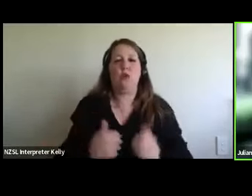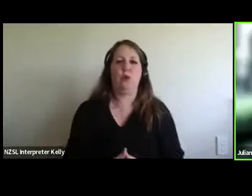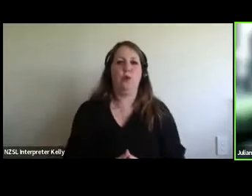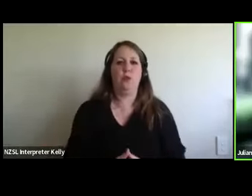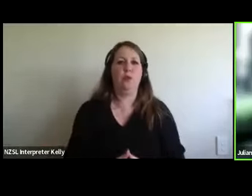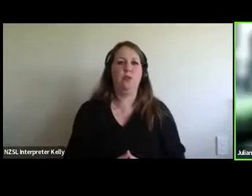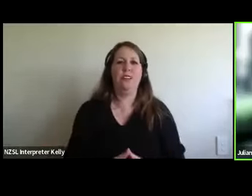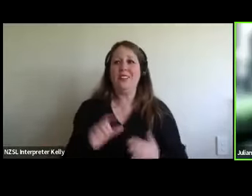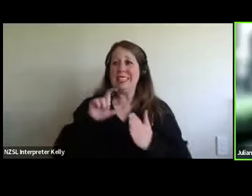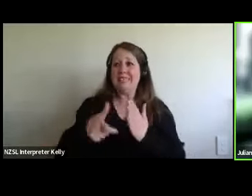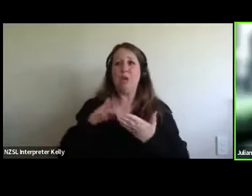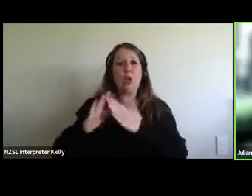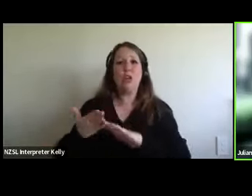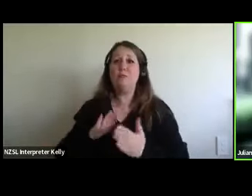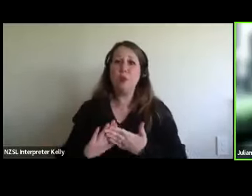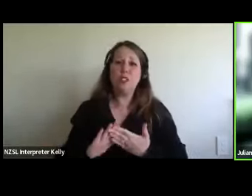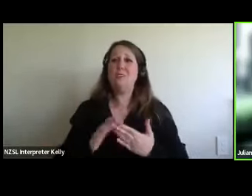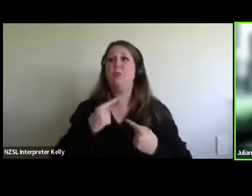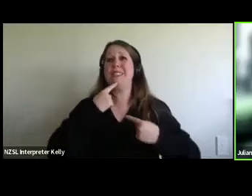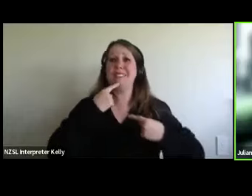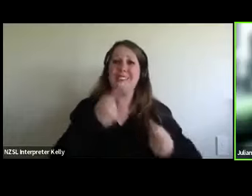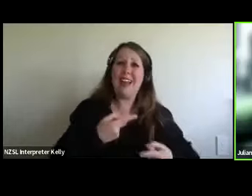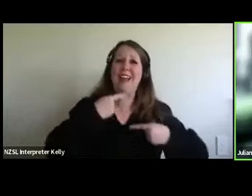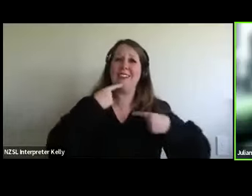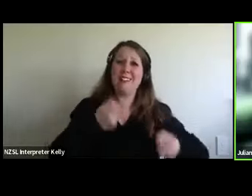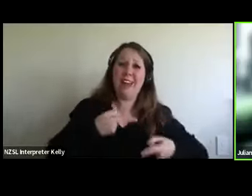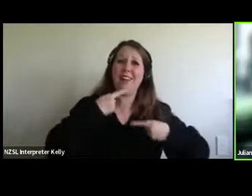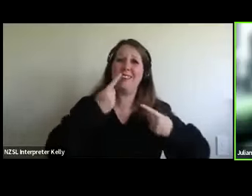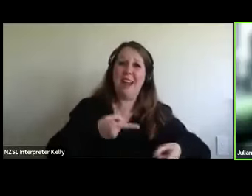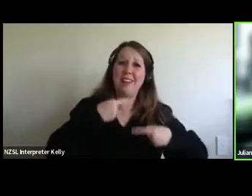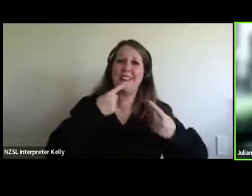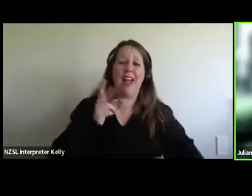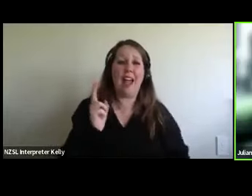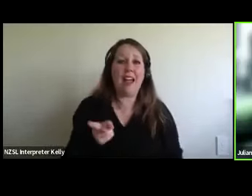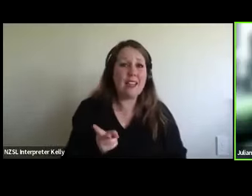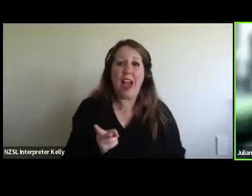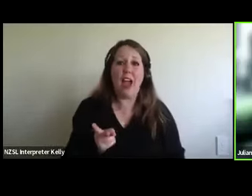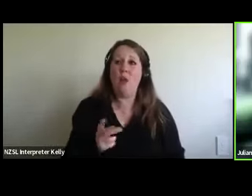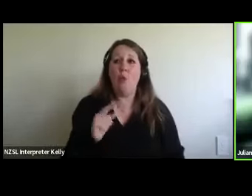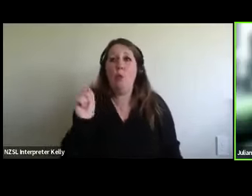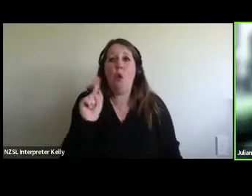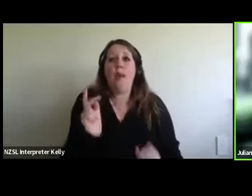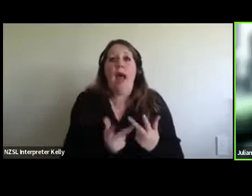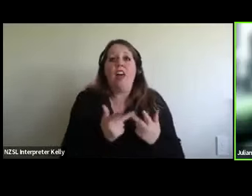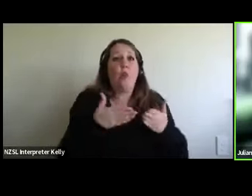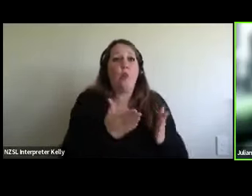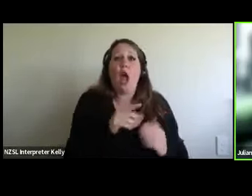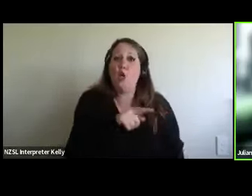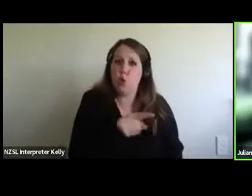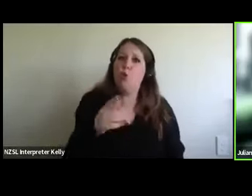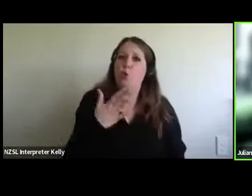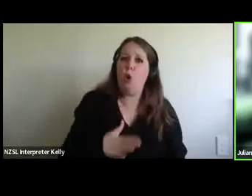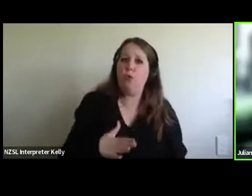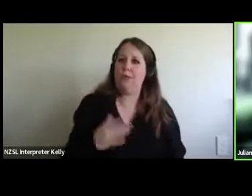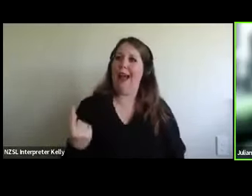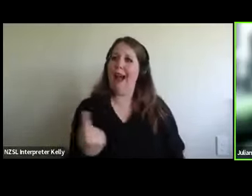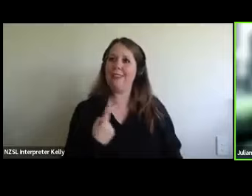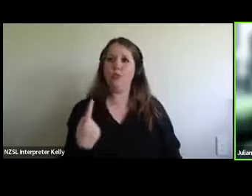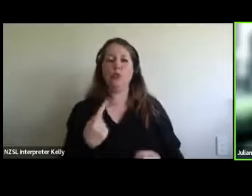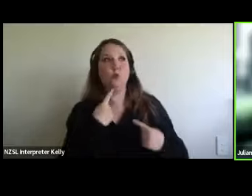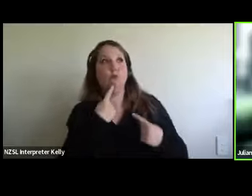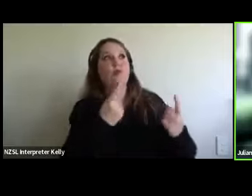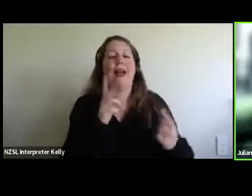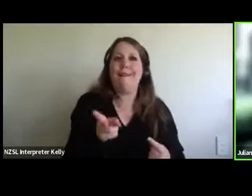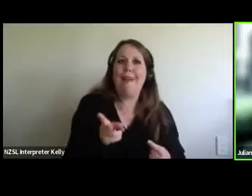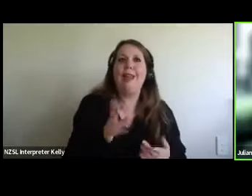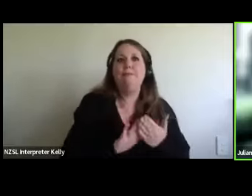heard? We'll be saying for over and over and over, you know, that there's no accessible houses, that